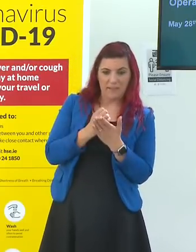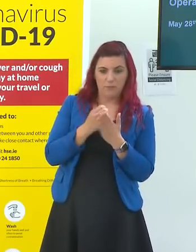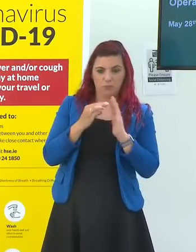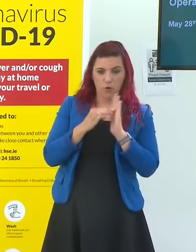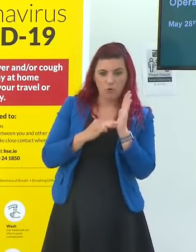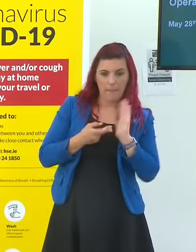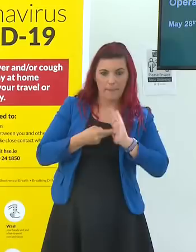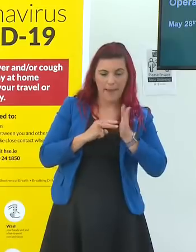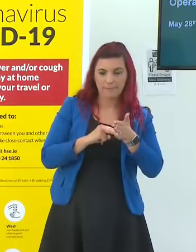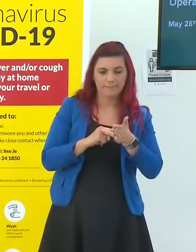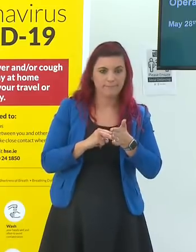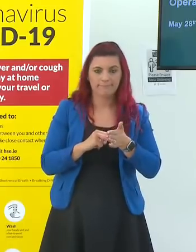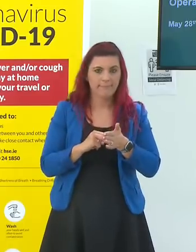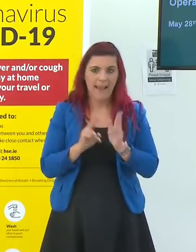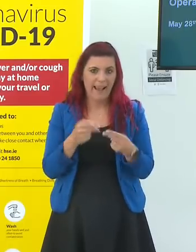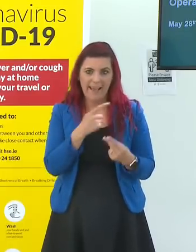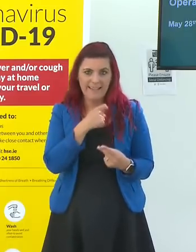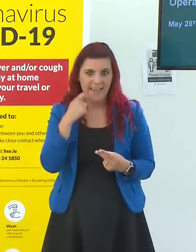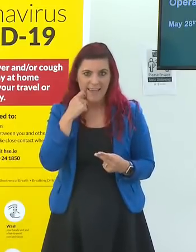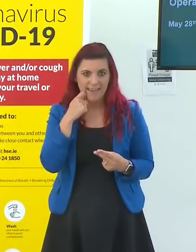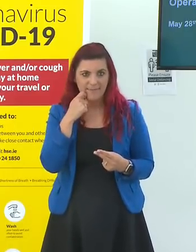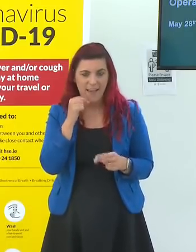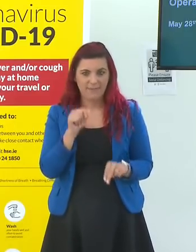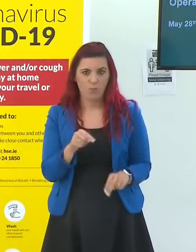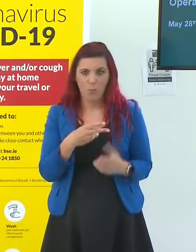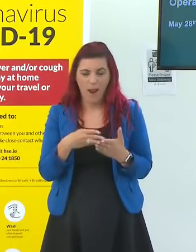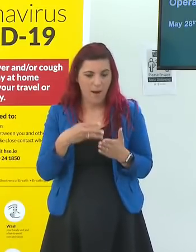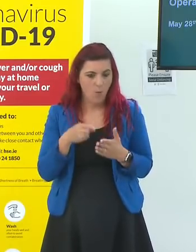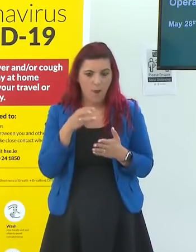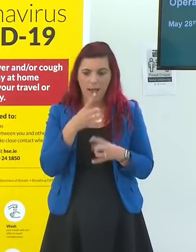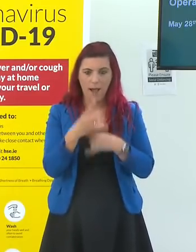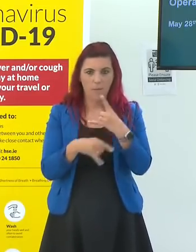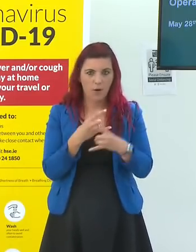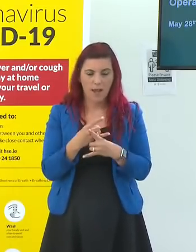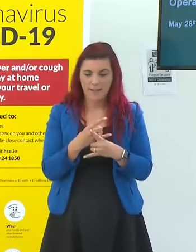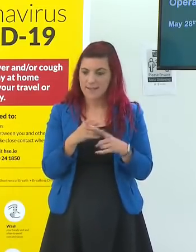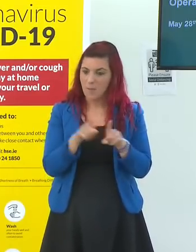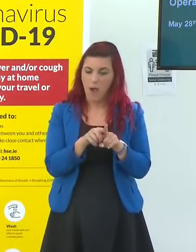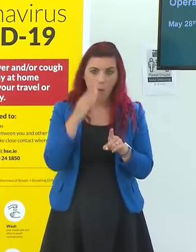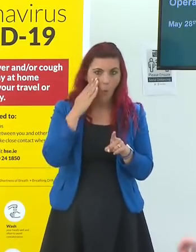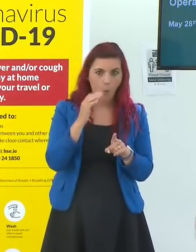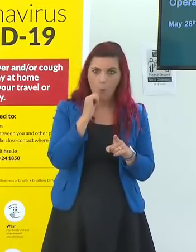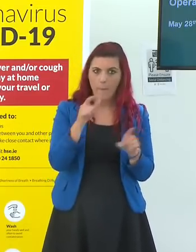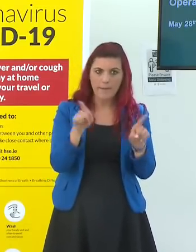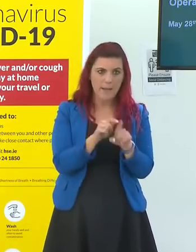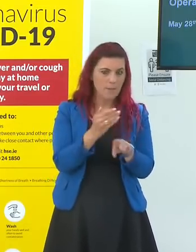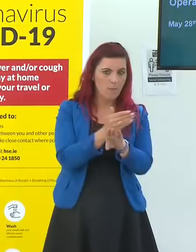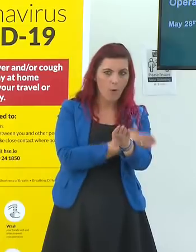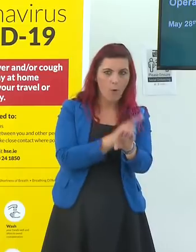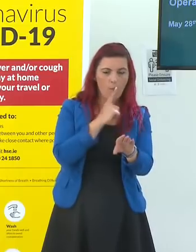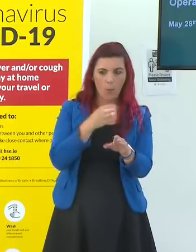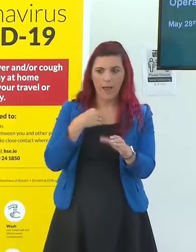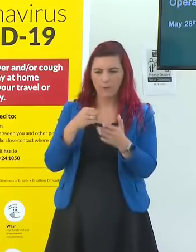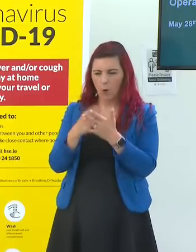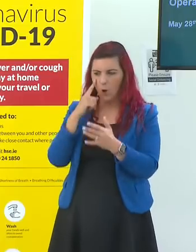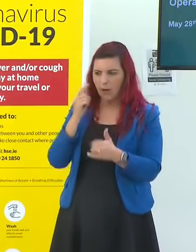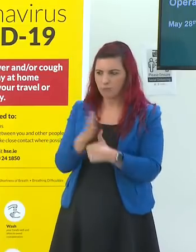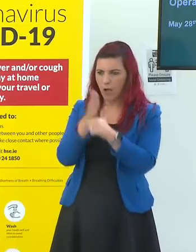was before COVID ever came, I can't say that. What I can say is we have to re-look at the priority groups. We have to